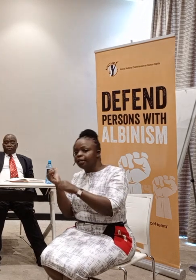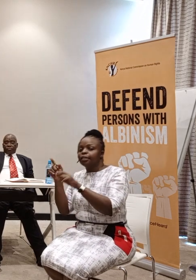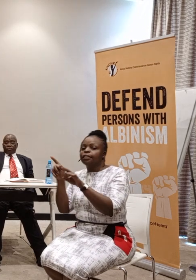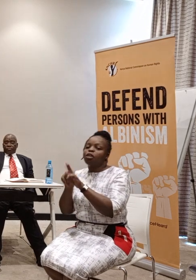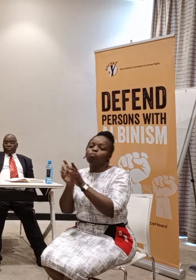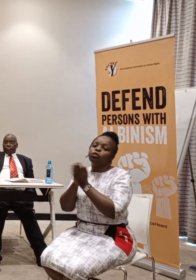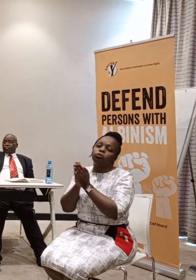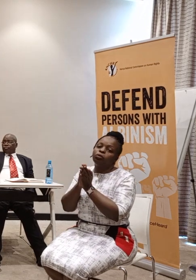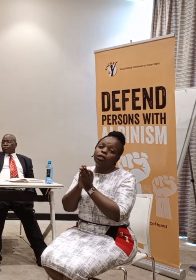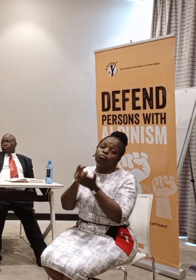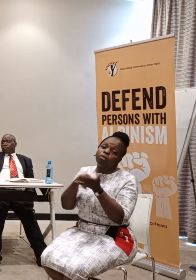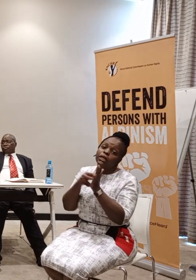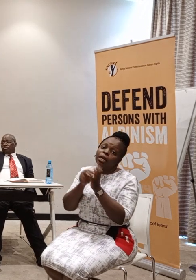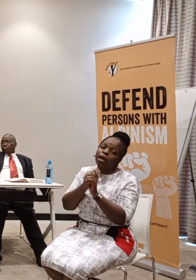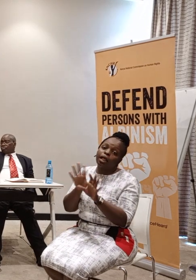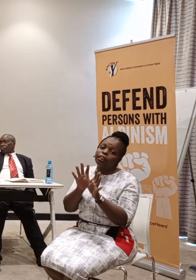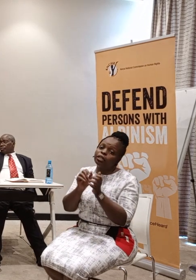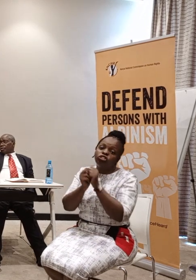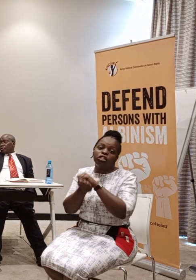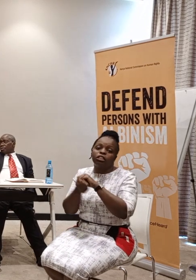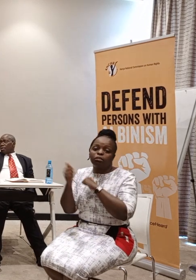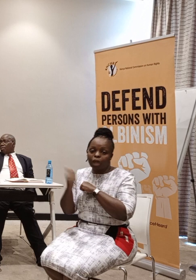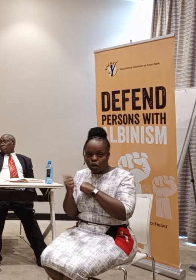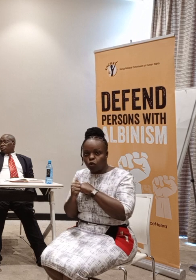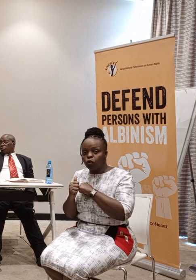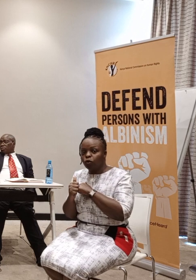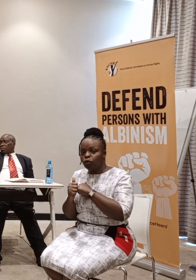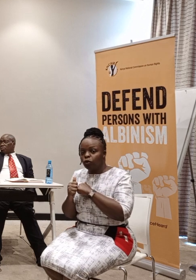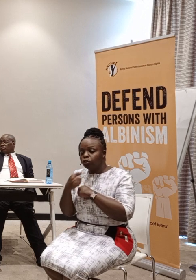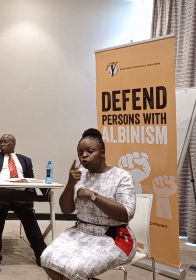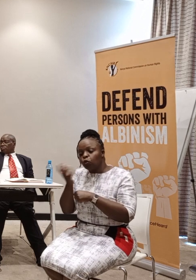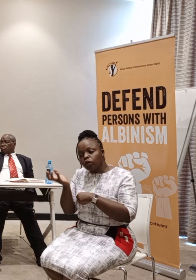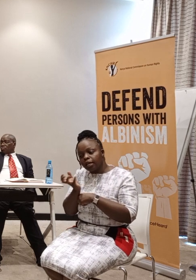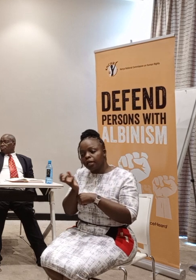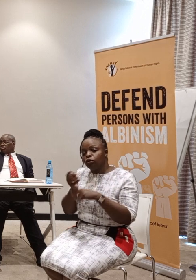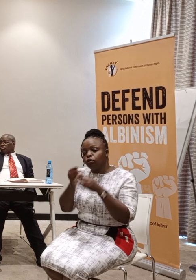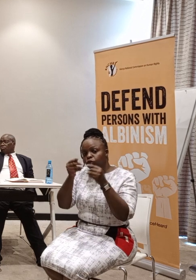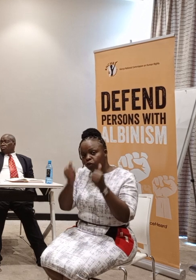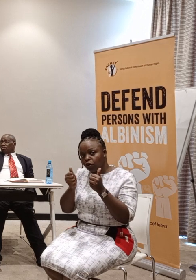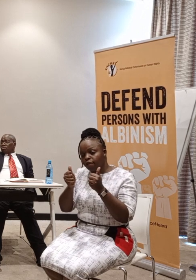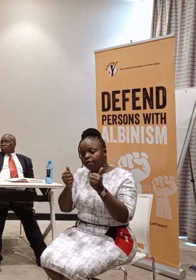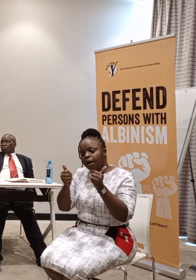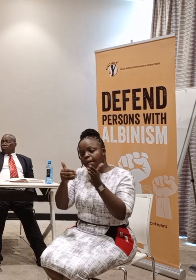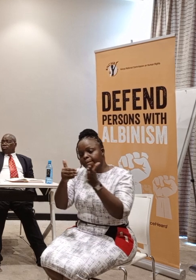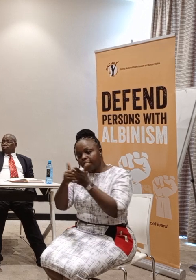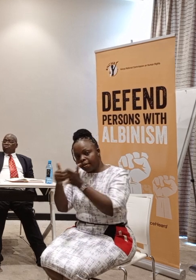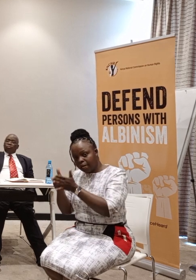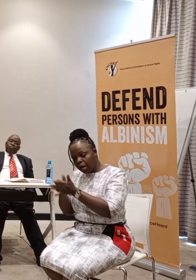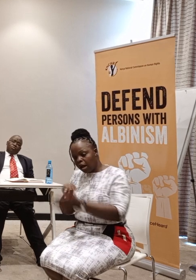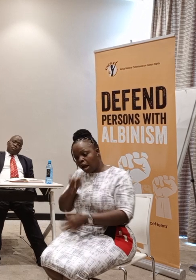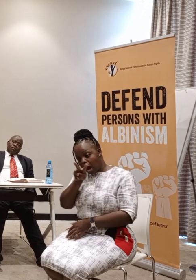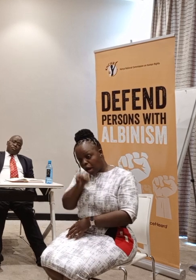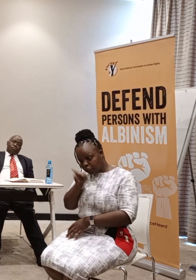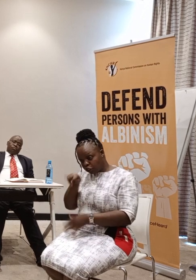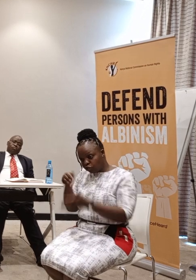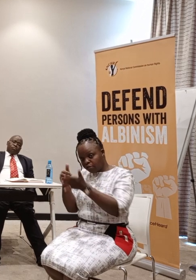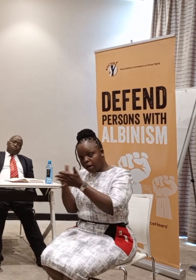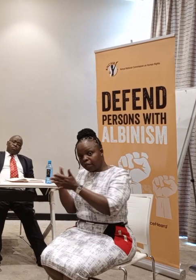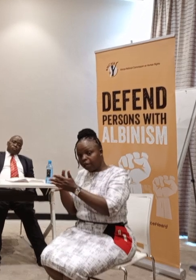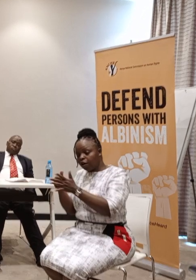And root mizizi tumesema, we need to solve the barrier, the attitudinal barriers from